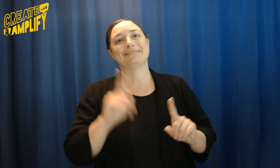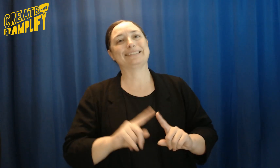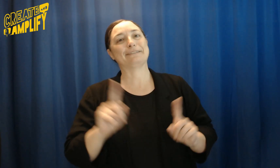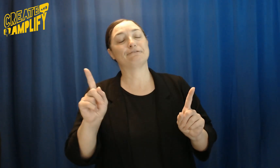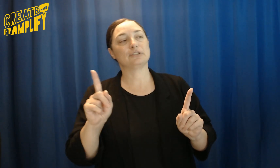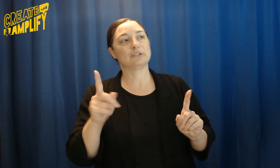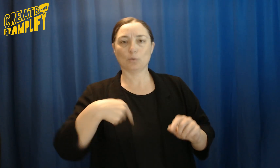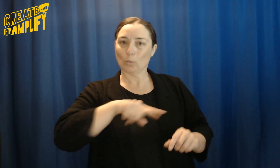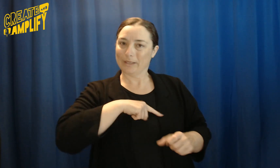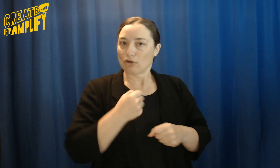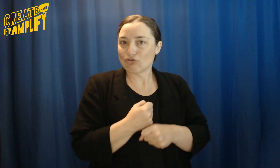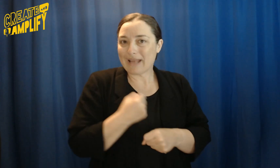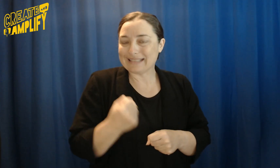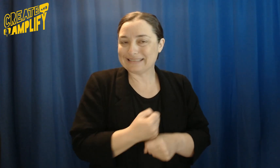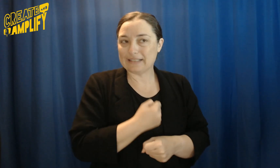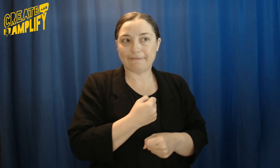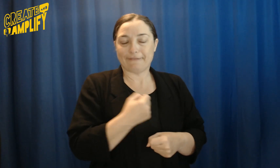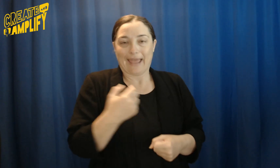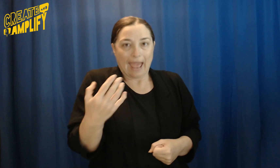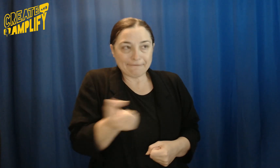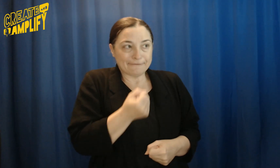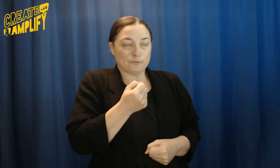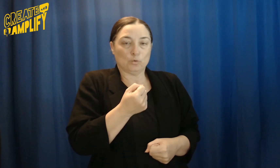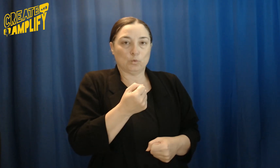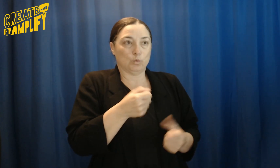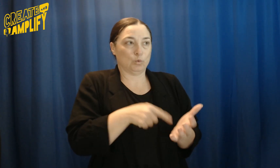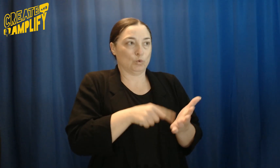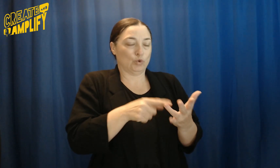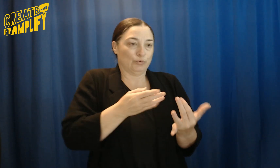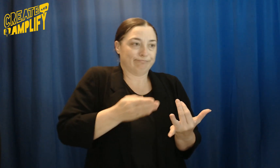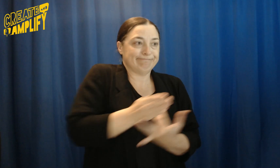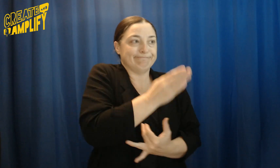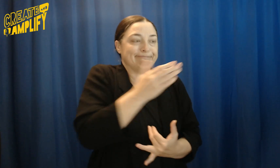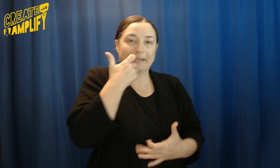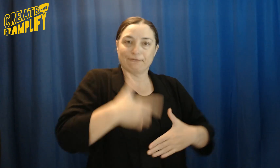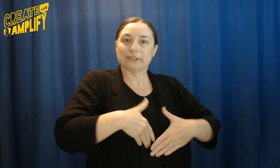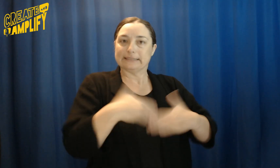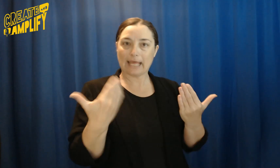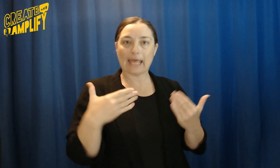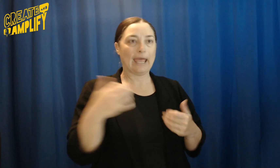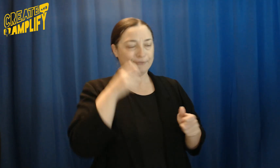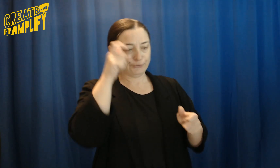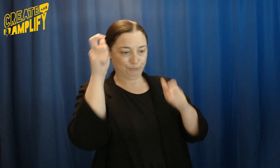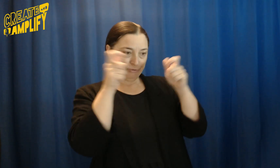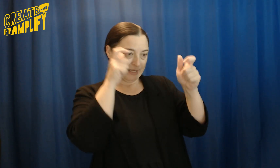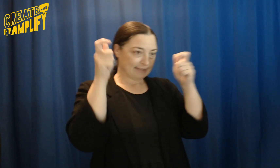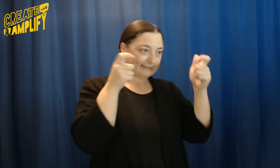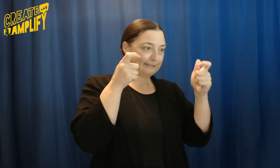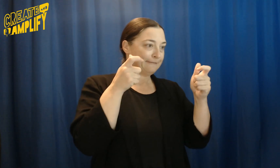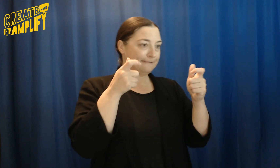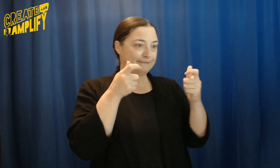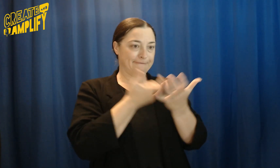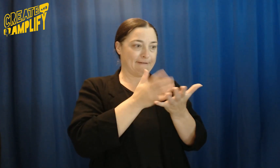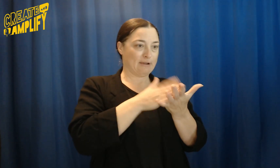creative in the way that we get through each day in a world that's not necessarily friendly or designed with us in mind. Leaning